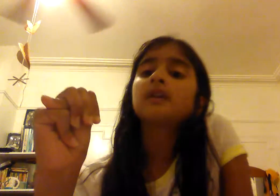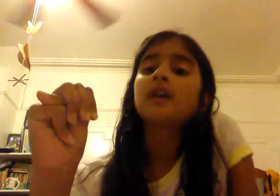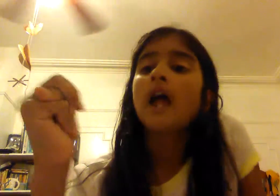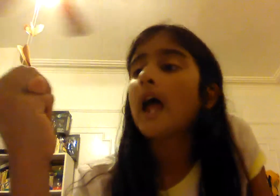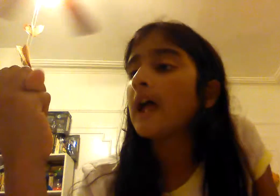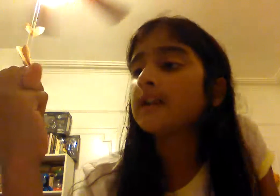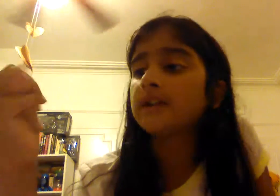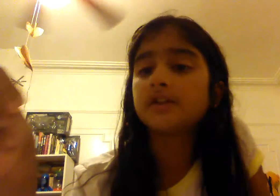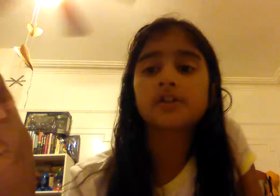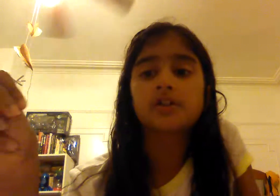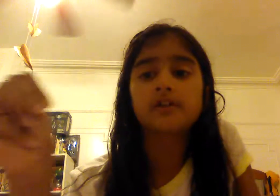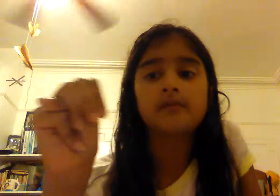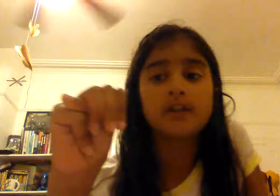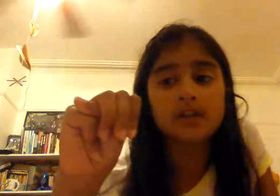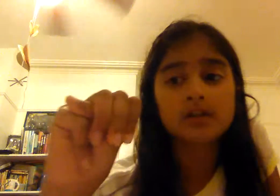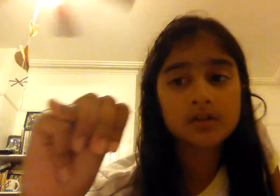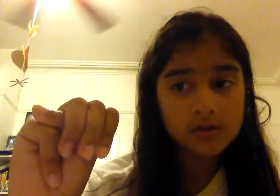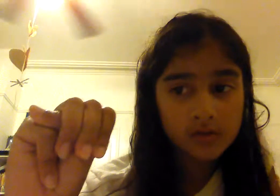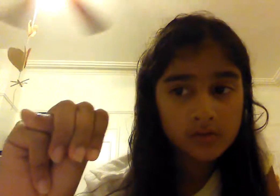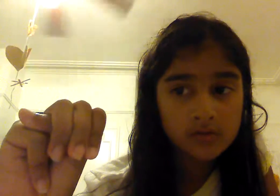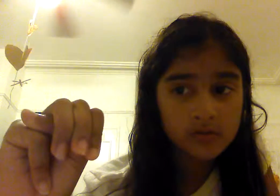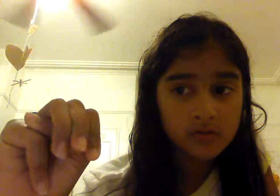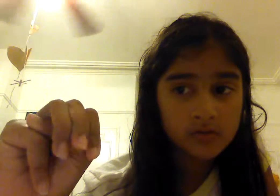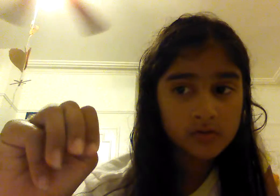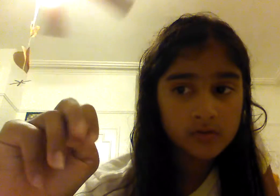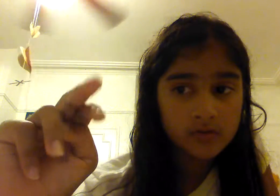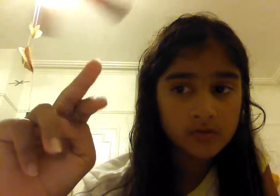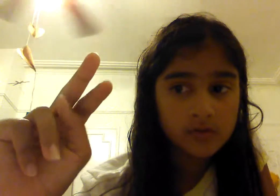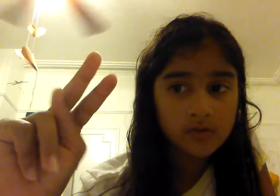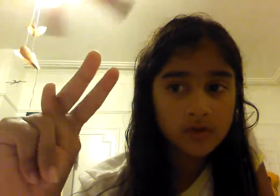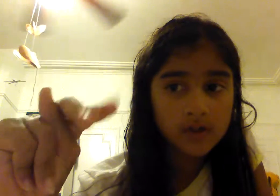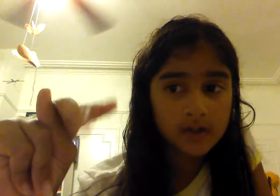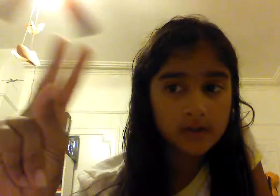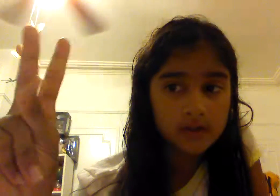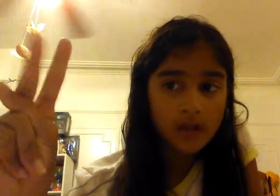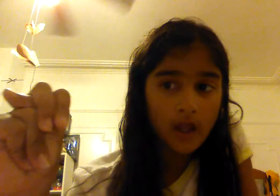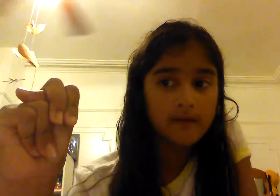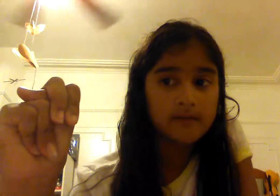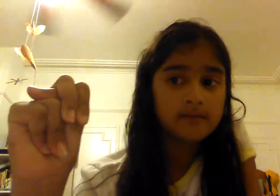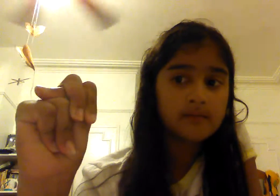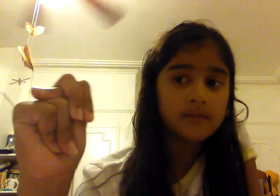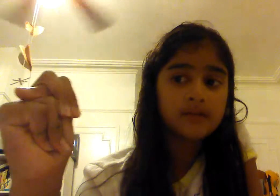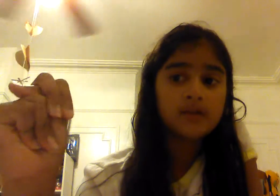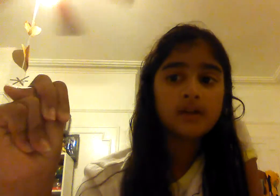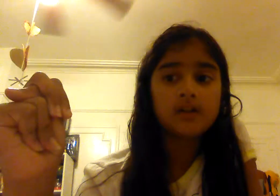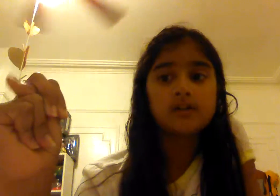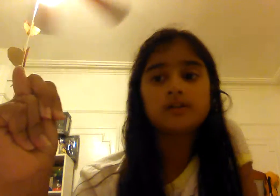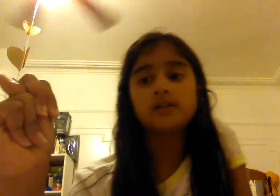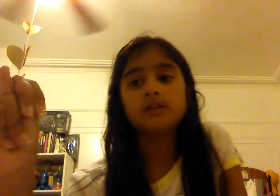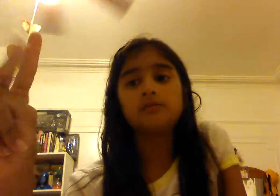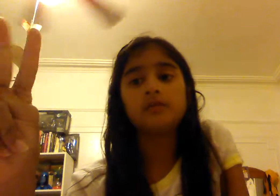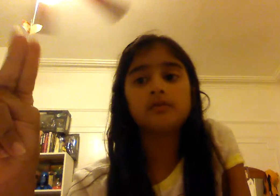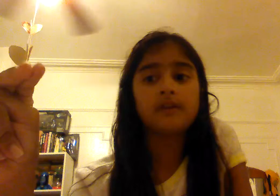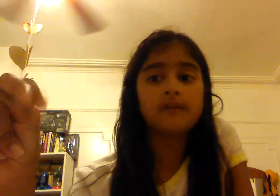N is just shifting, so, M is in between your